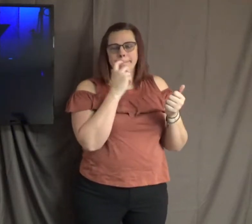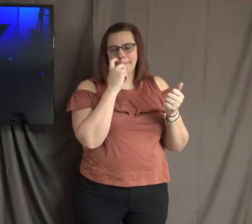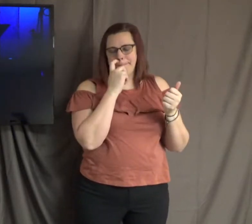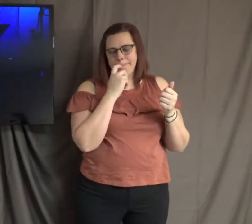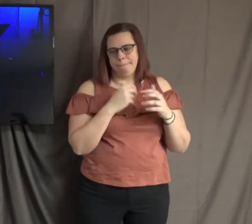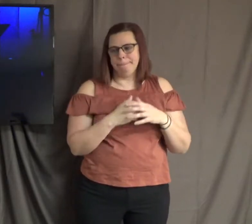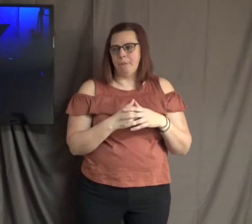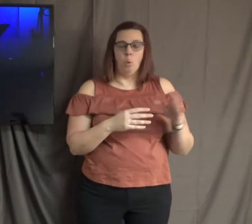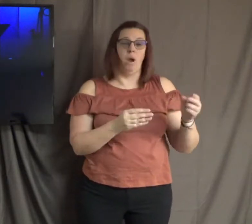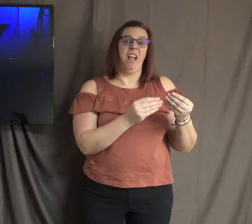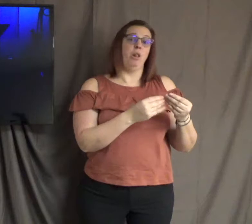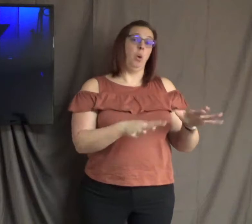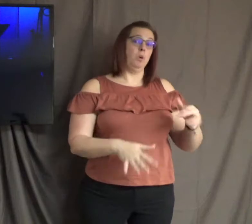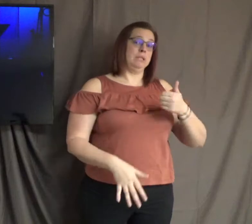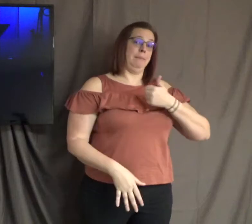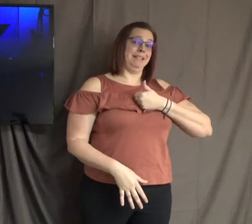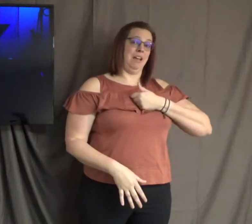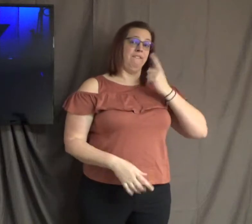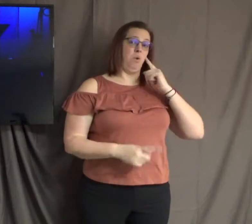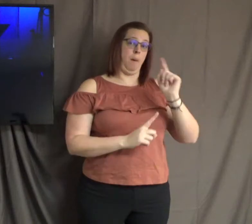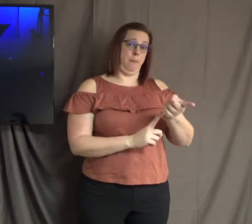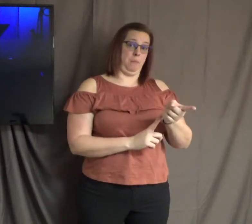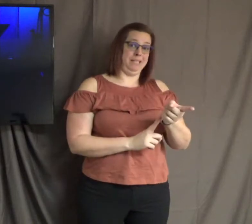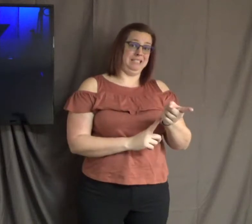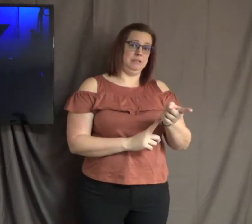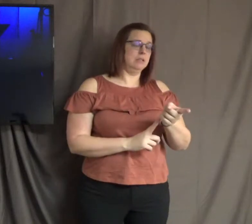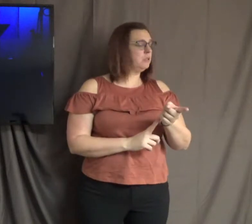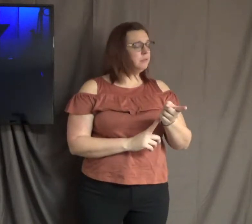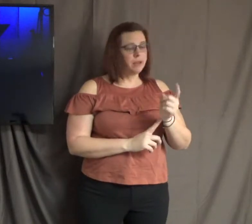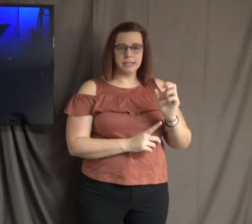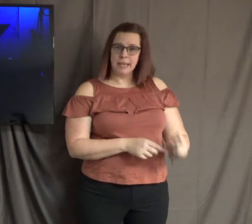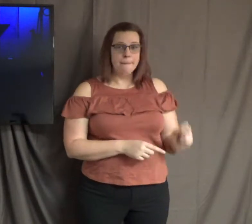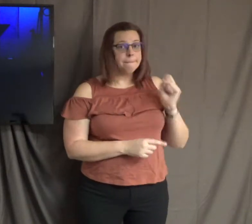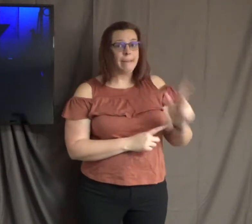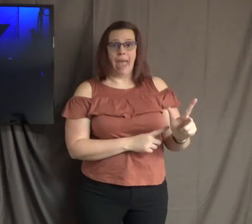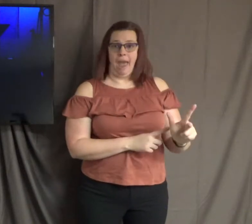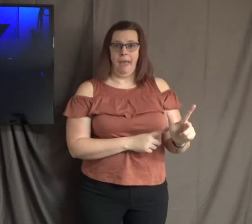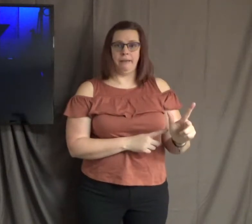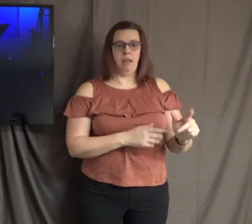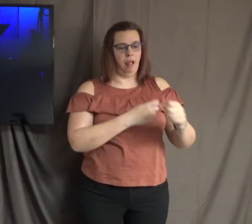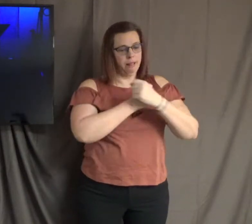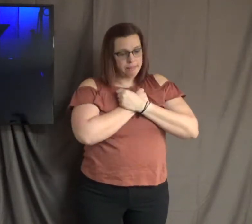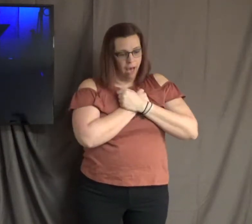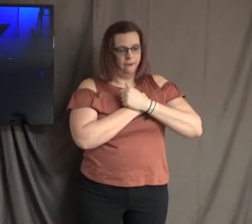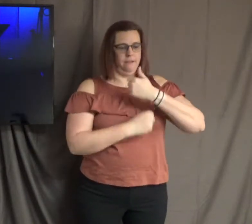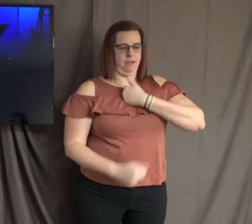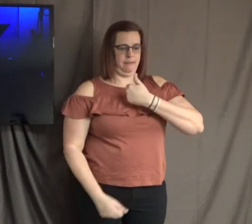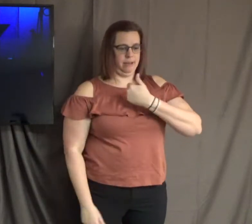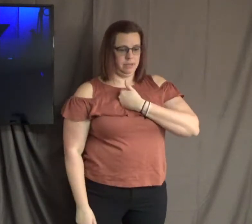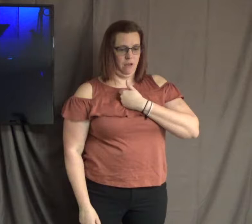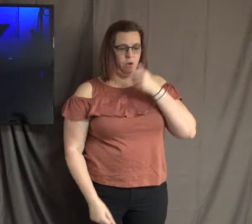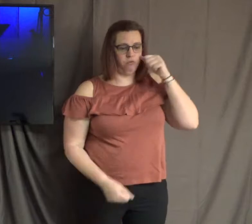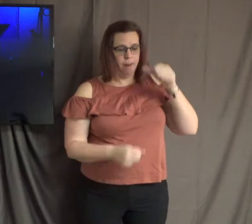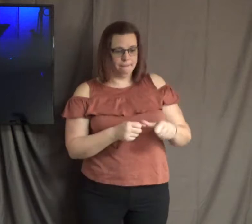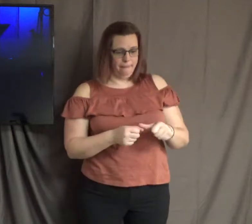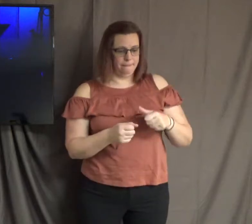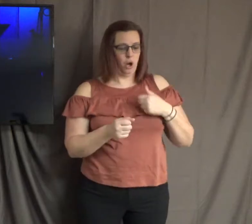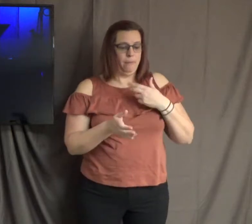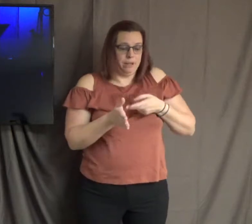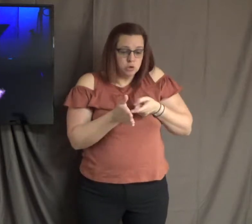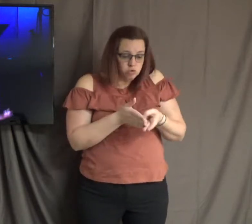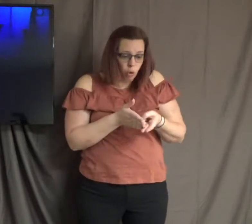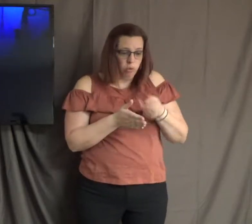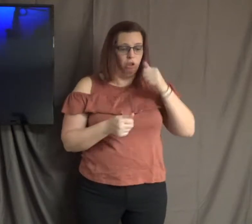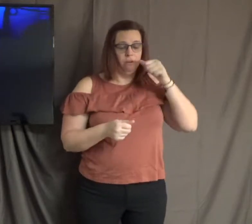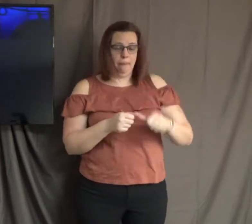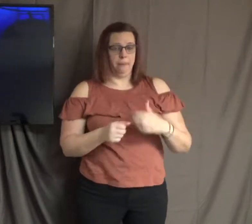lose yourself for a moment. Get back. Love yourself. Remember your truth. Remember your hope.